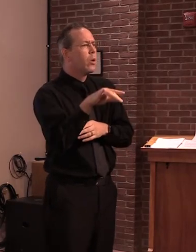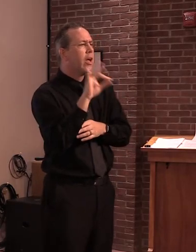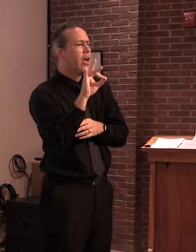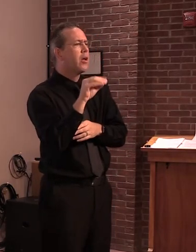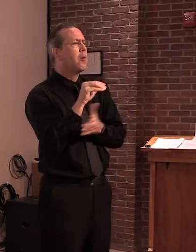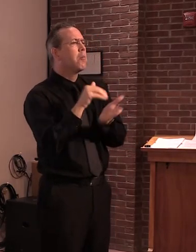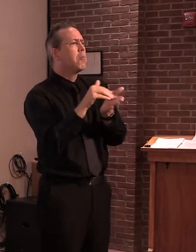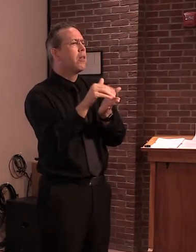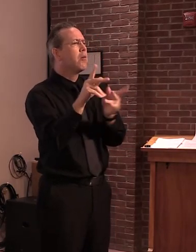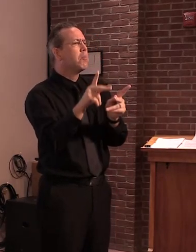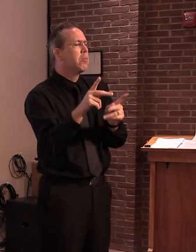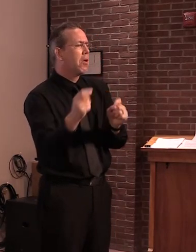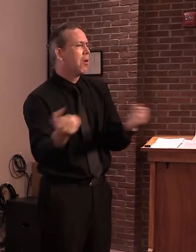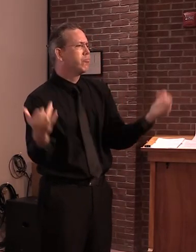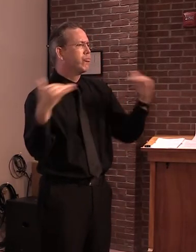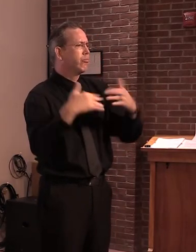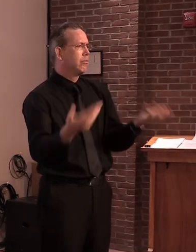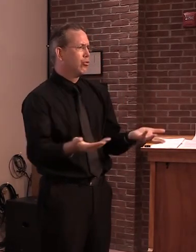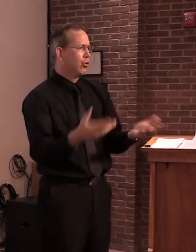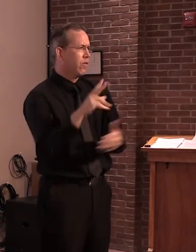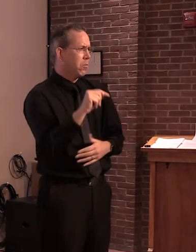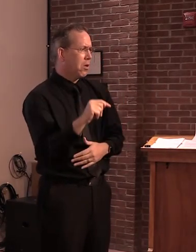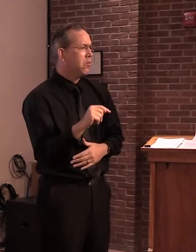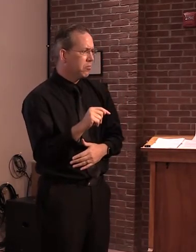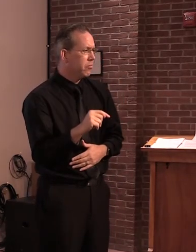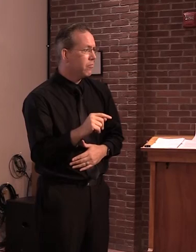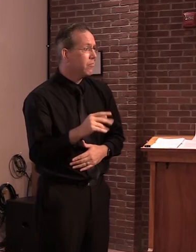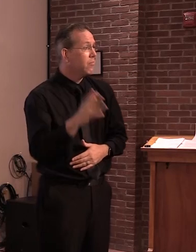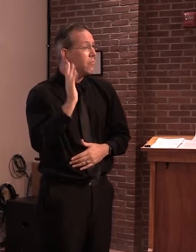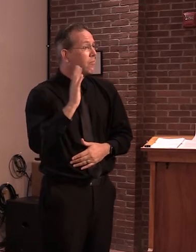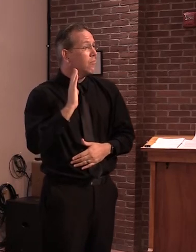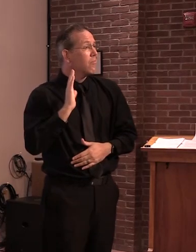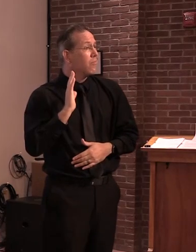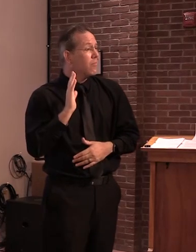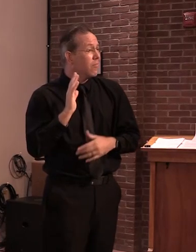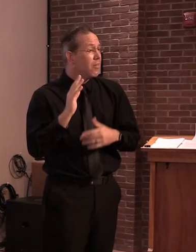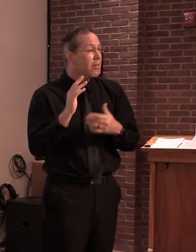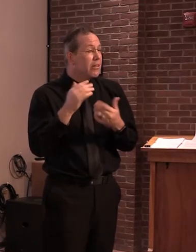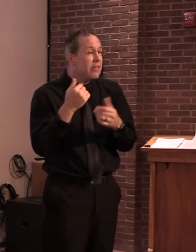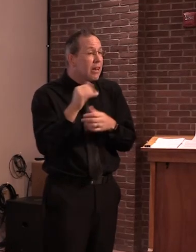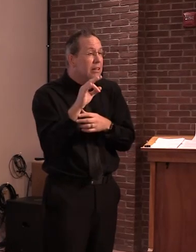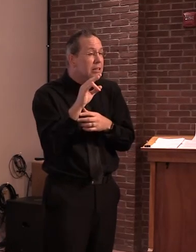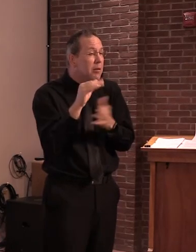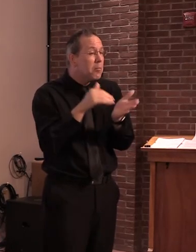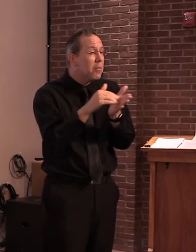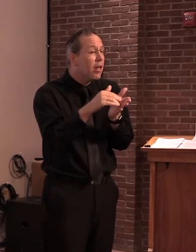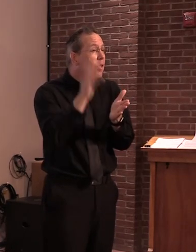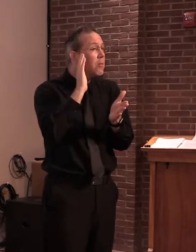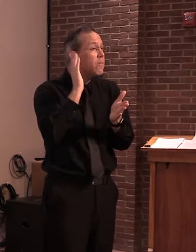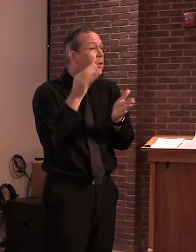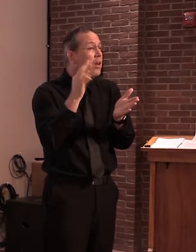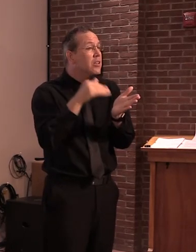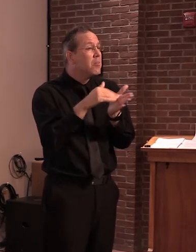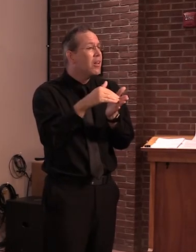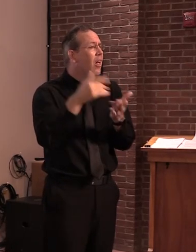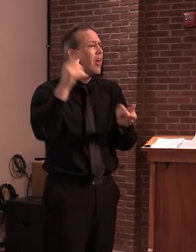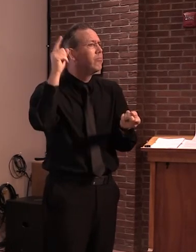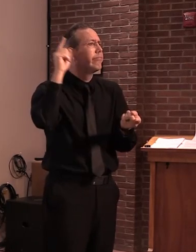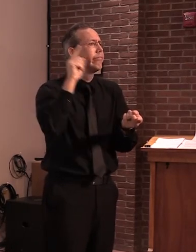individuals, down 2.3 million from last week and down 14.2 million from late